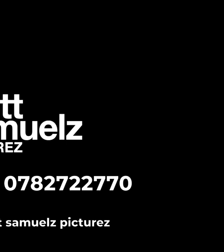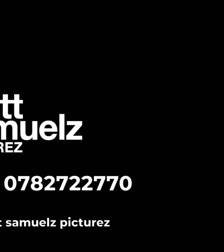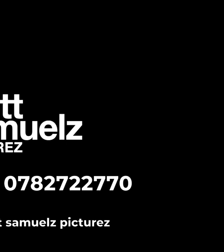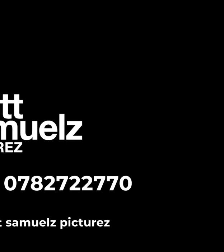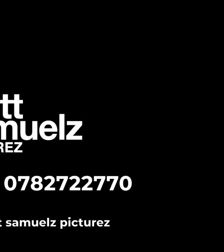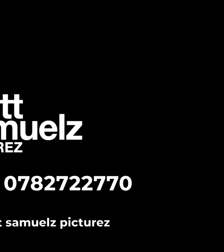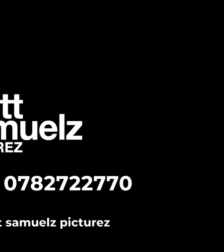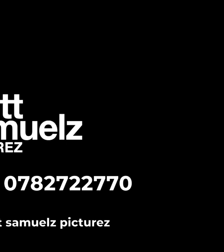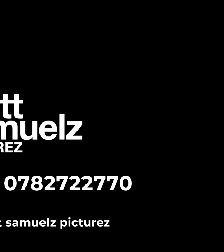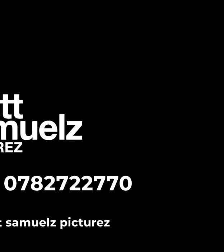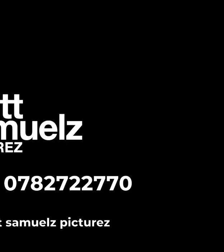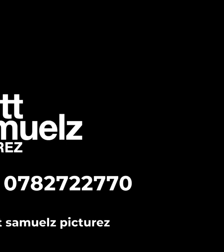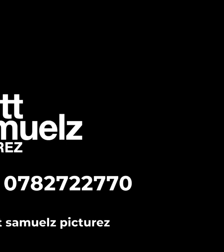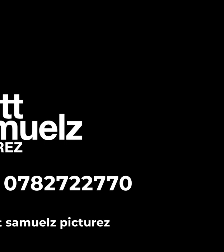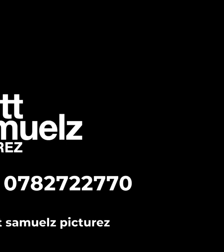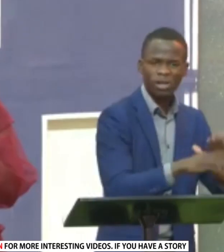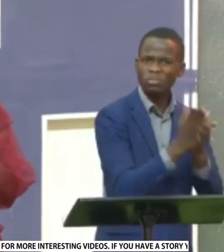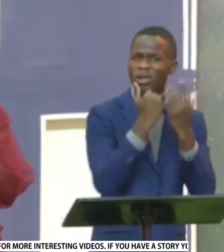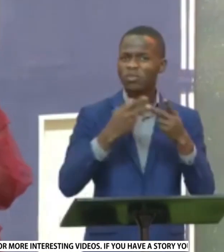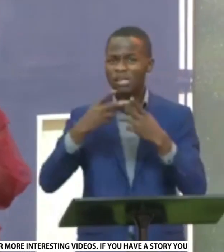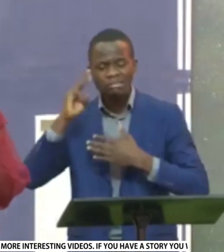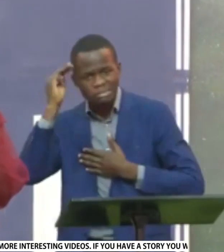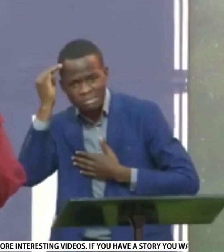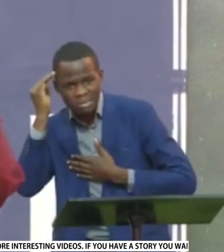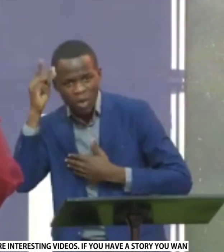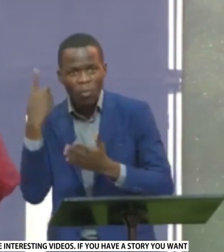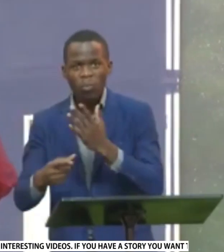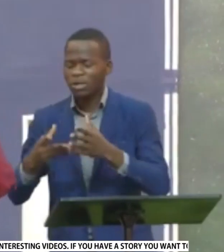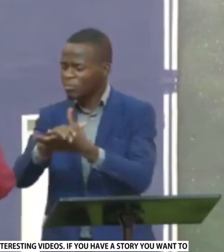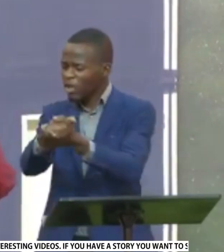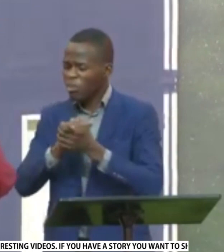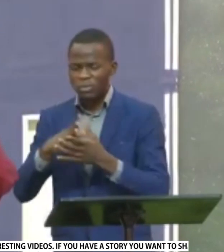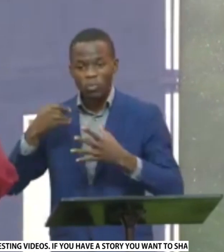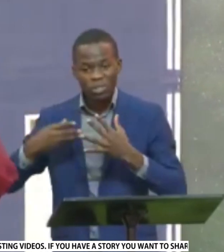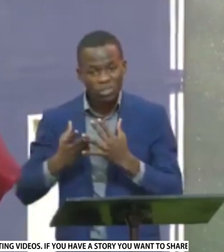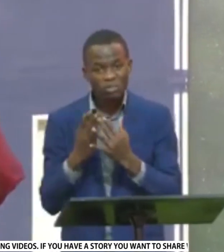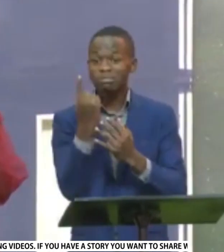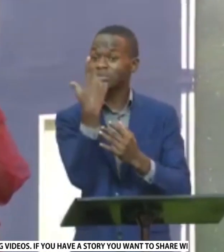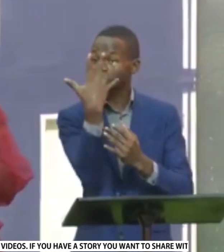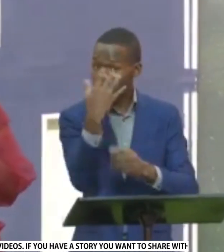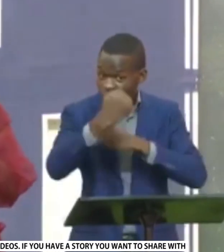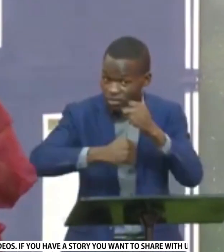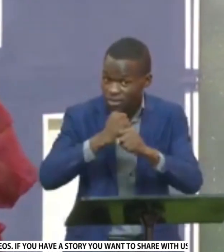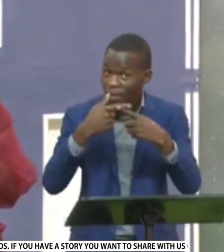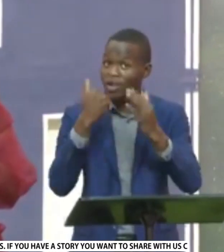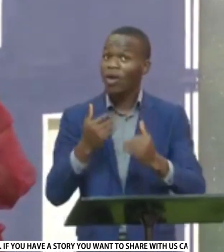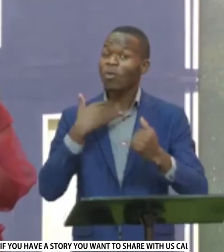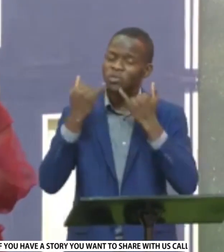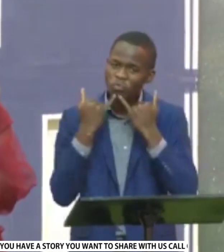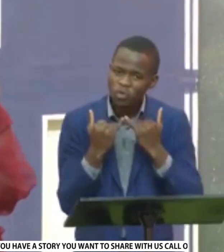Honeymoon ngoyagala mugoba fumintirizo mwami wange kyabadde ayita mu 15 years naye njagala